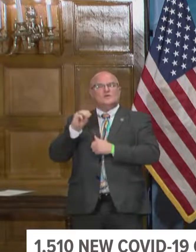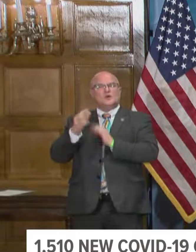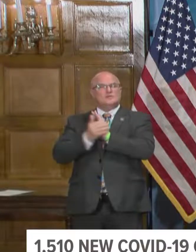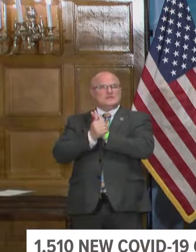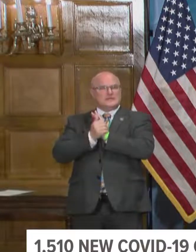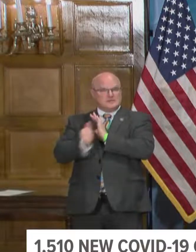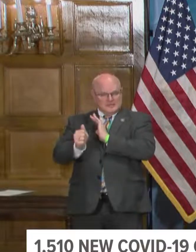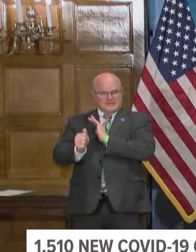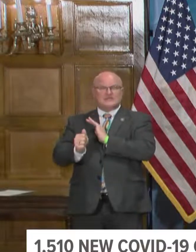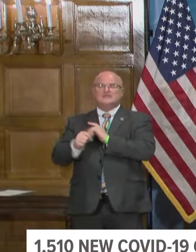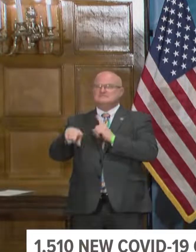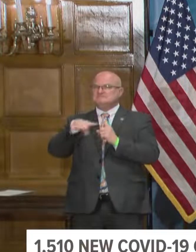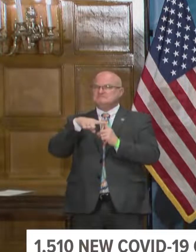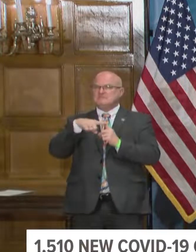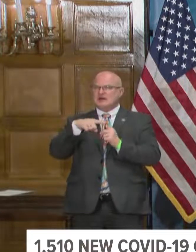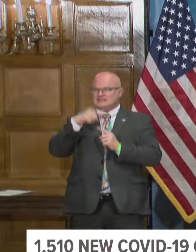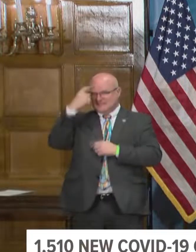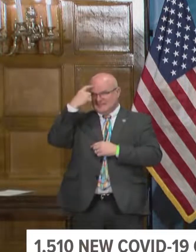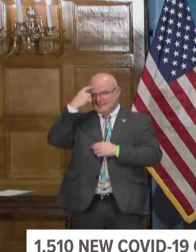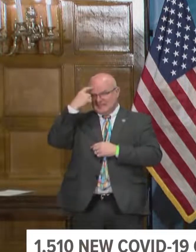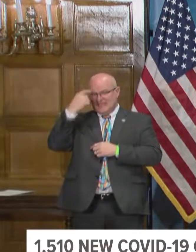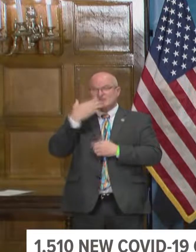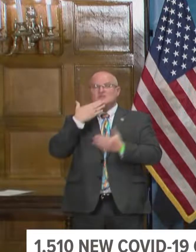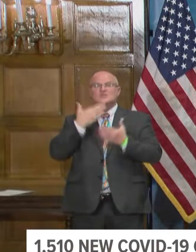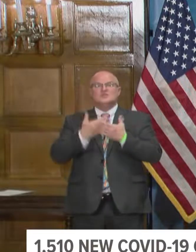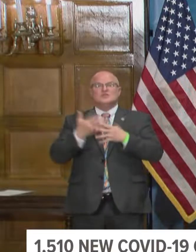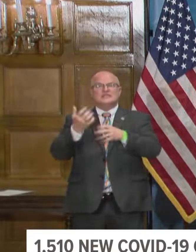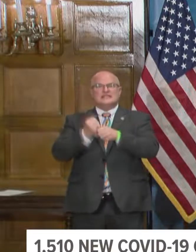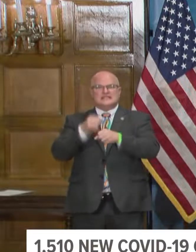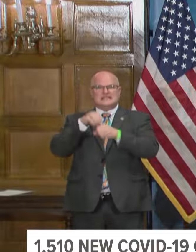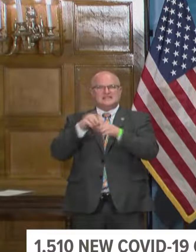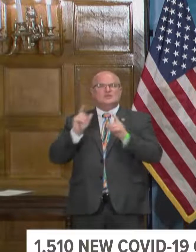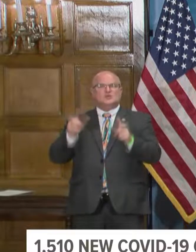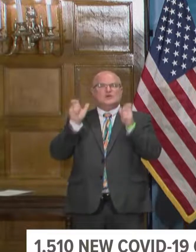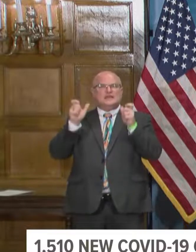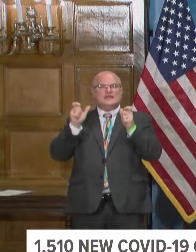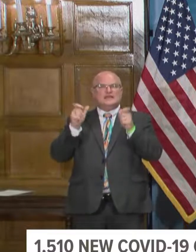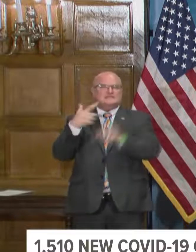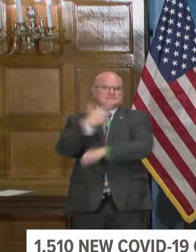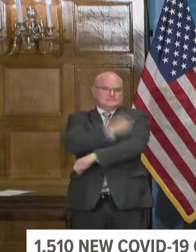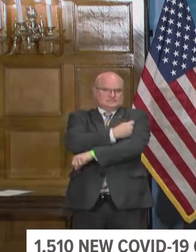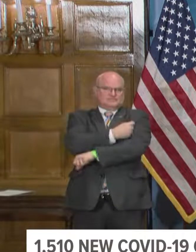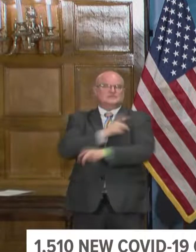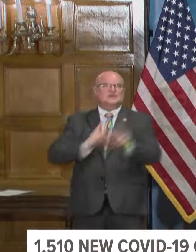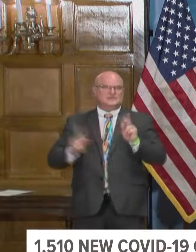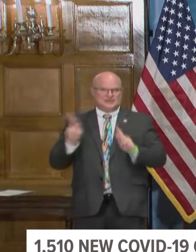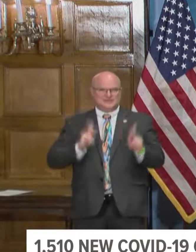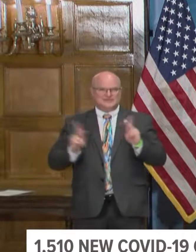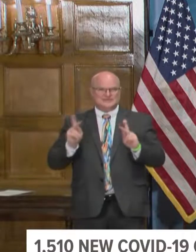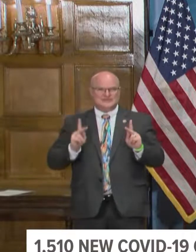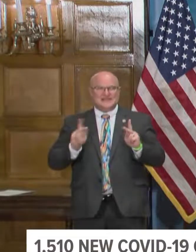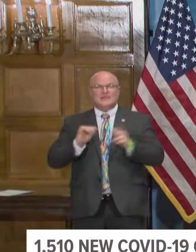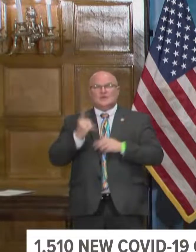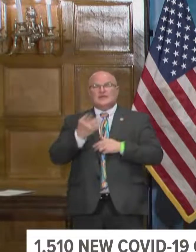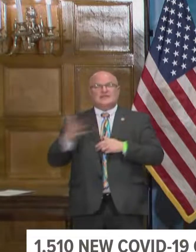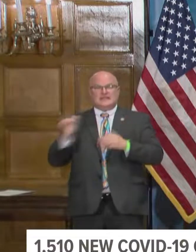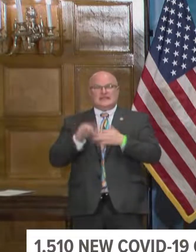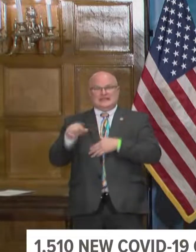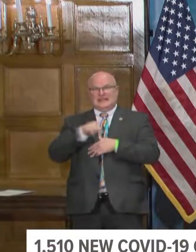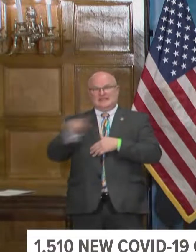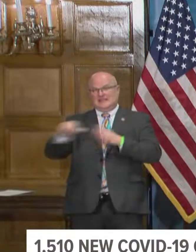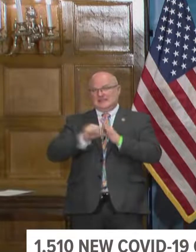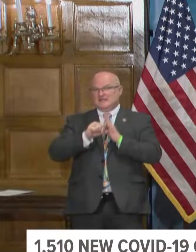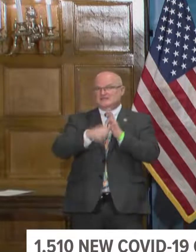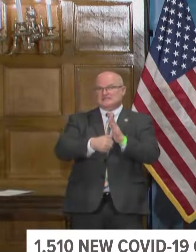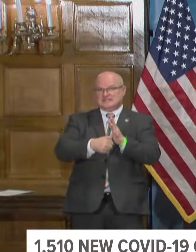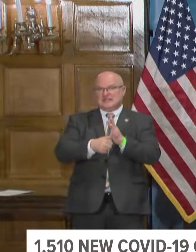very optimistic this will be a good means of get it in quick to the arms of our Kansans. That's one of the things they've emphasized in their